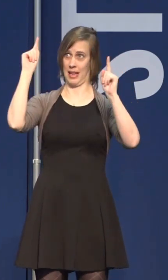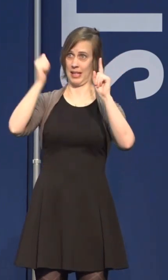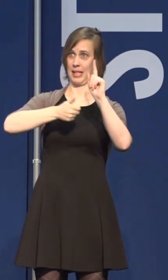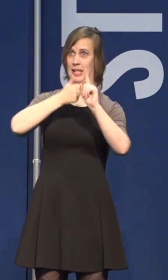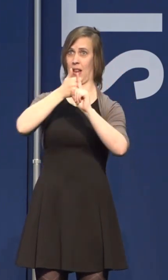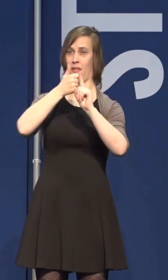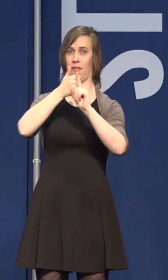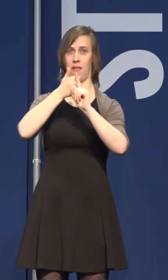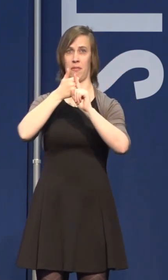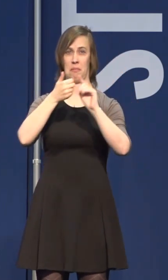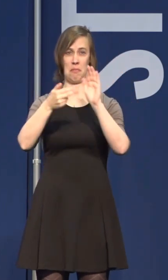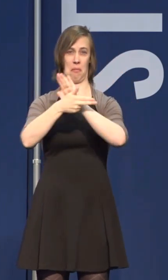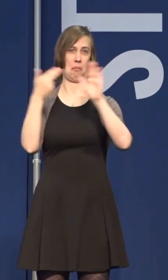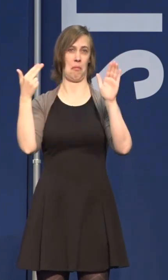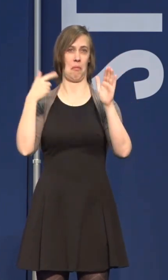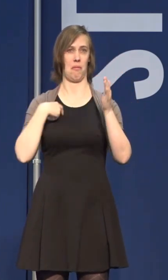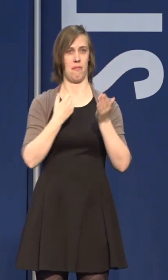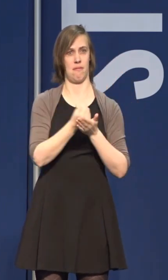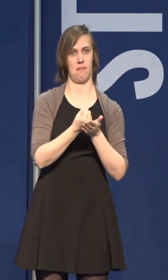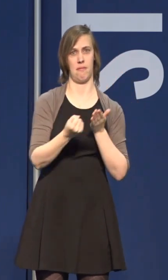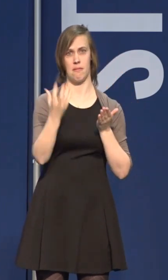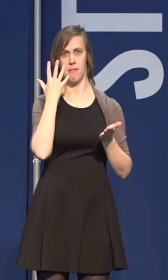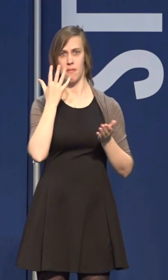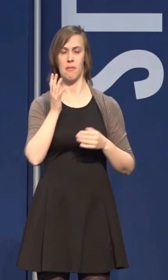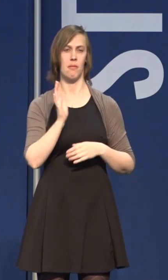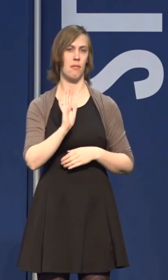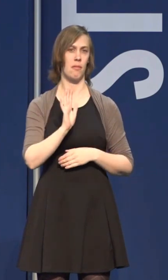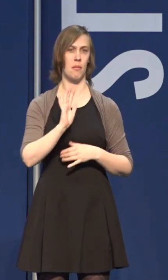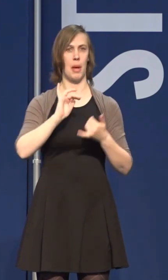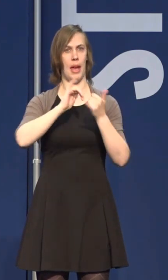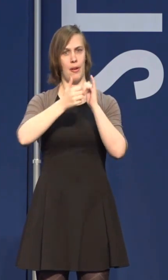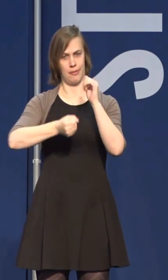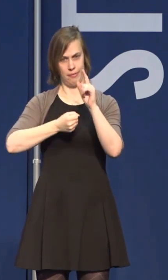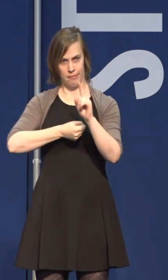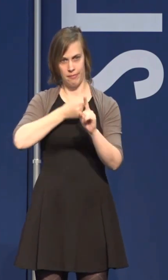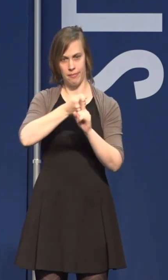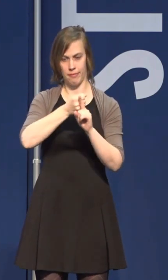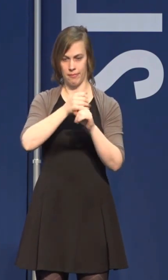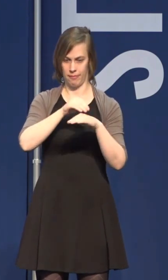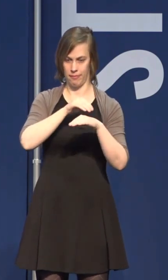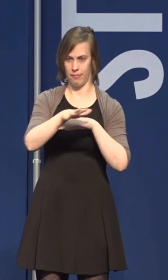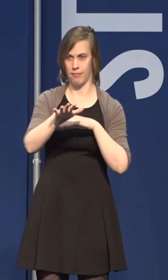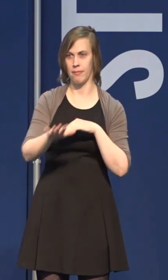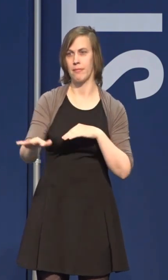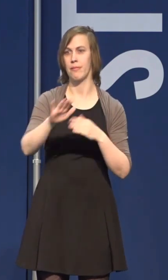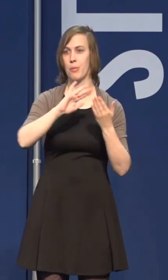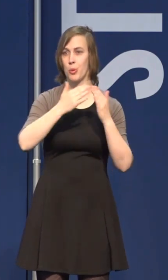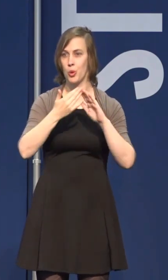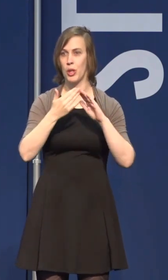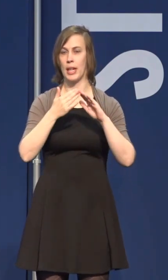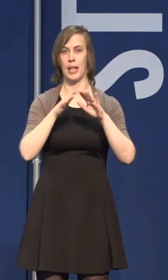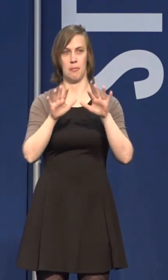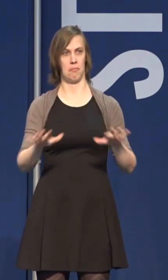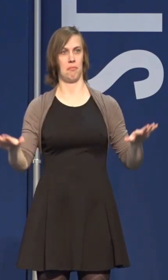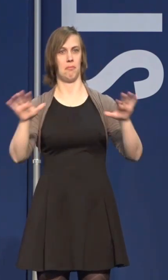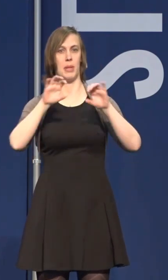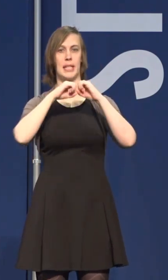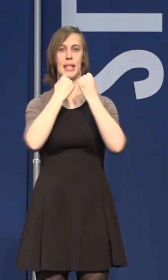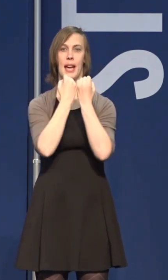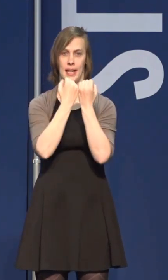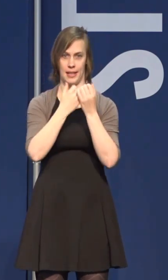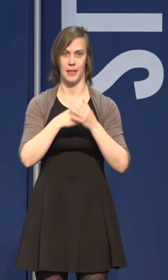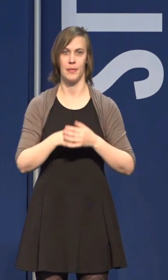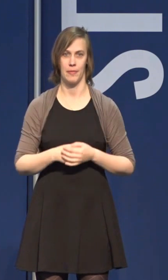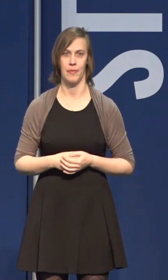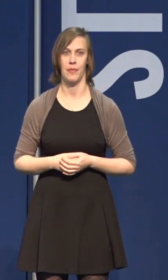defined by how much money you make, but also by the impact that you have on those around you, your community, and our broader society. And in fact, I think